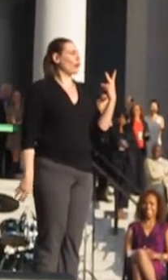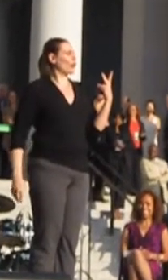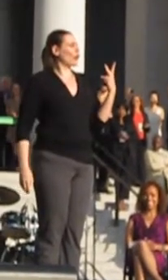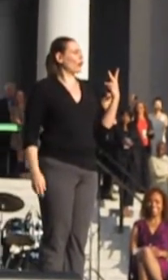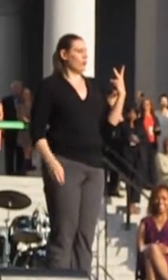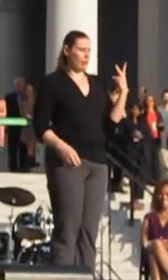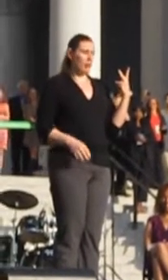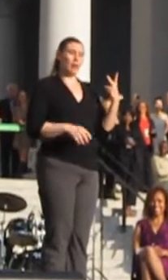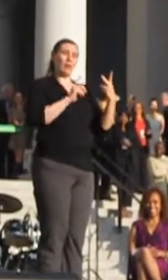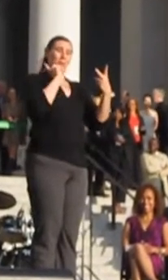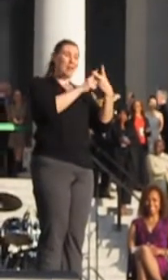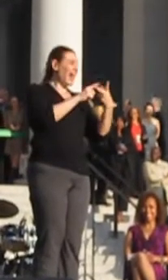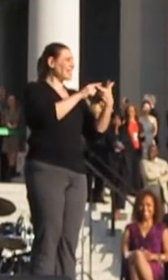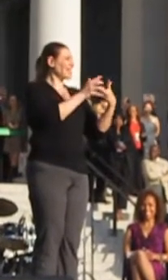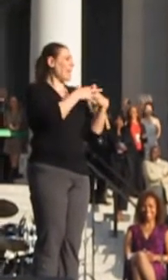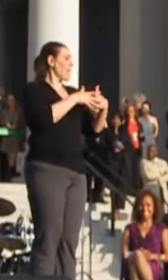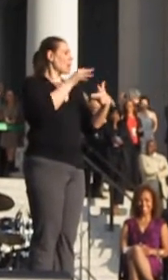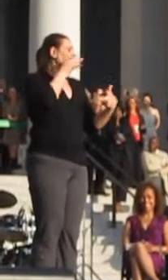American Indian music.